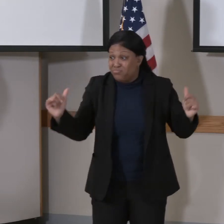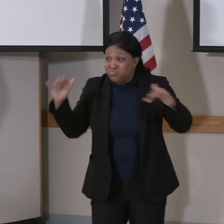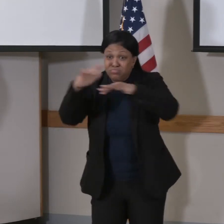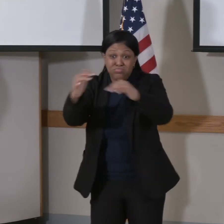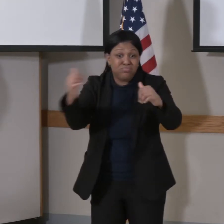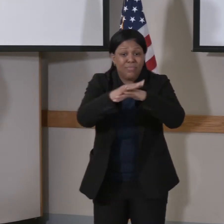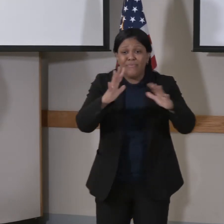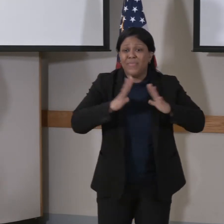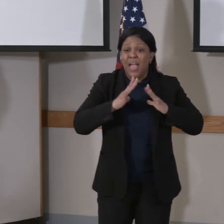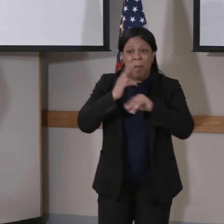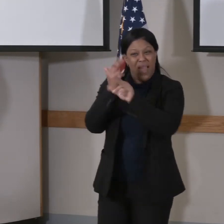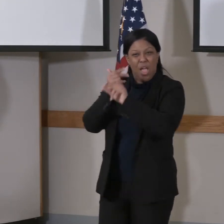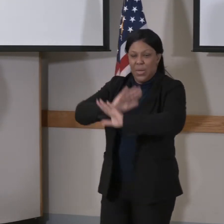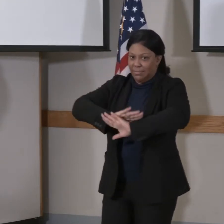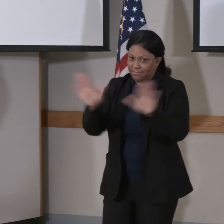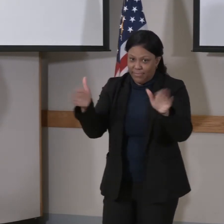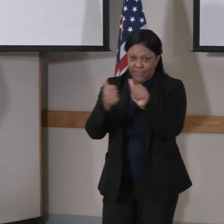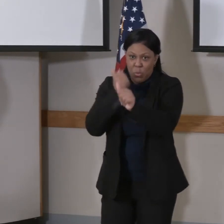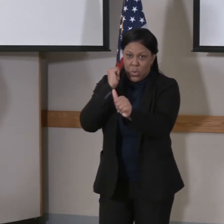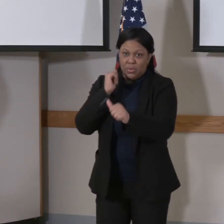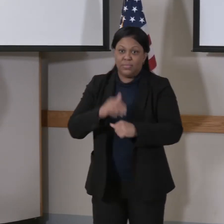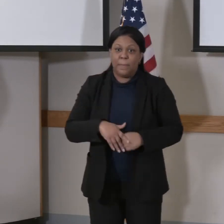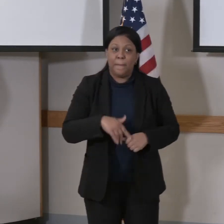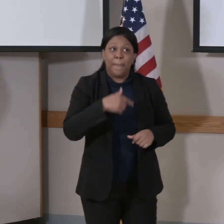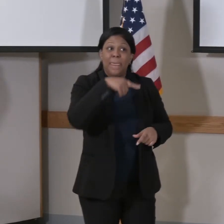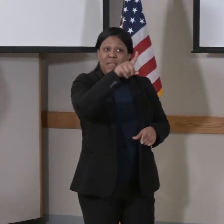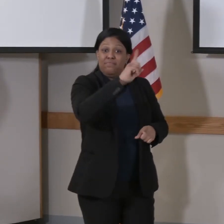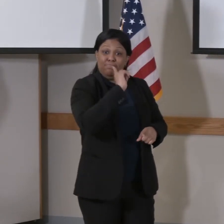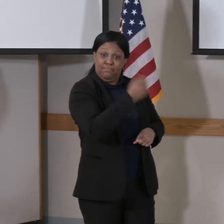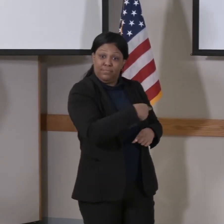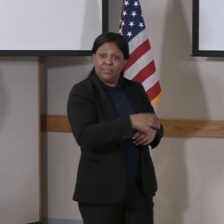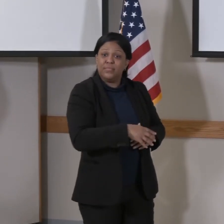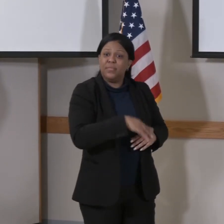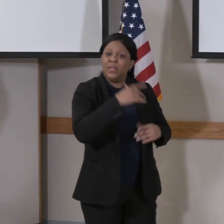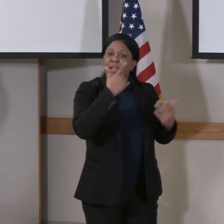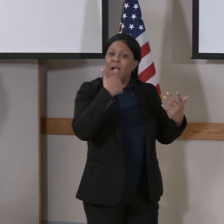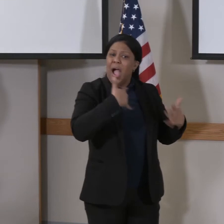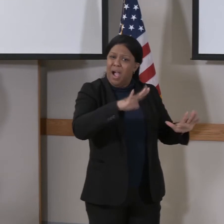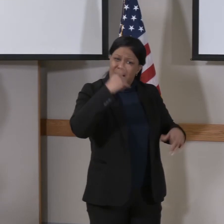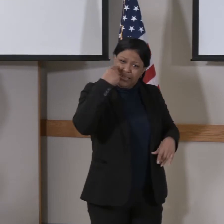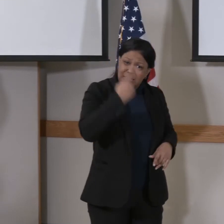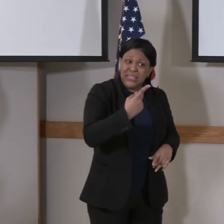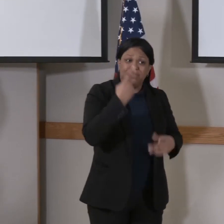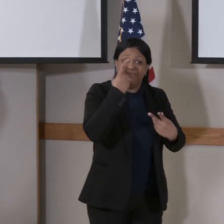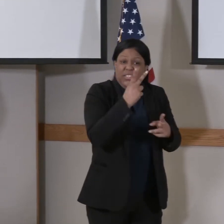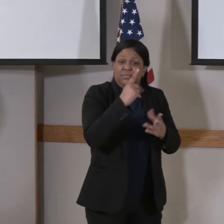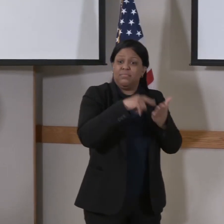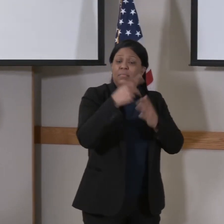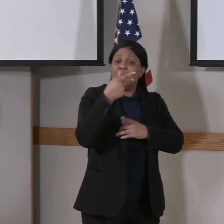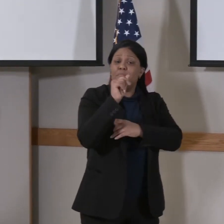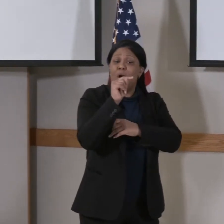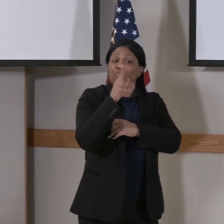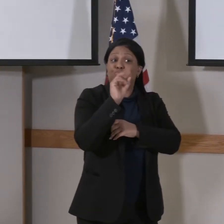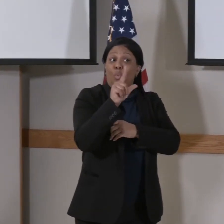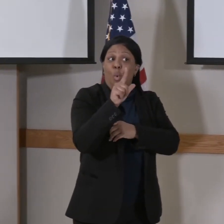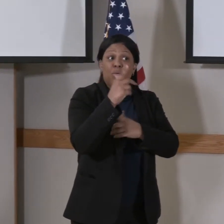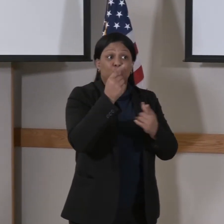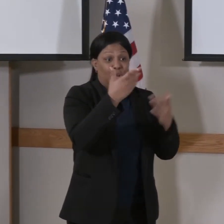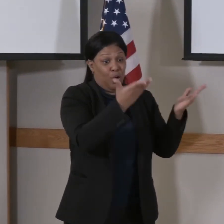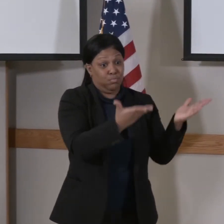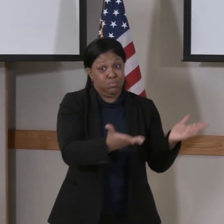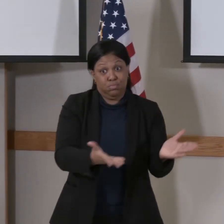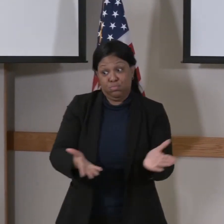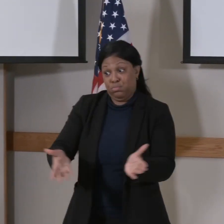where allowed people to go onto the freeway and then they're then arrested. So are you saying people are just going to be blocked or